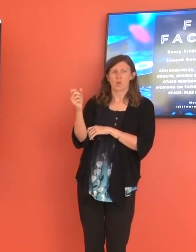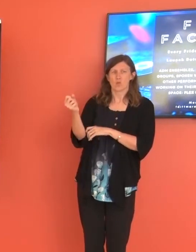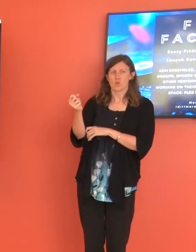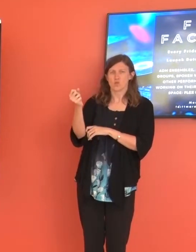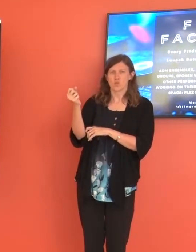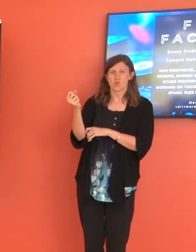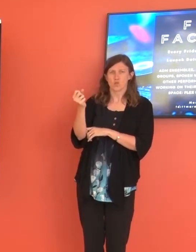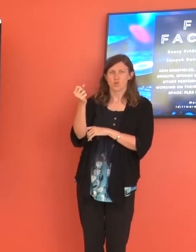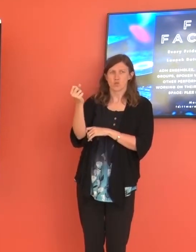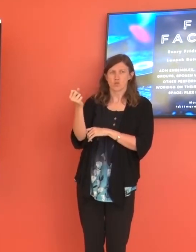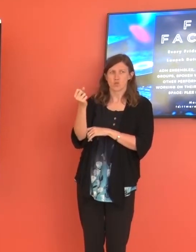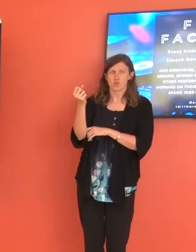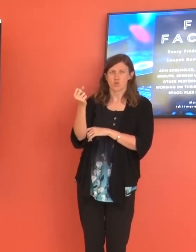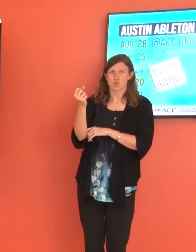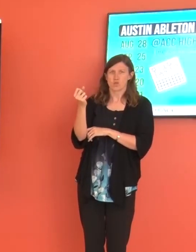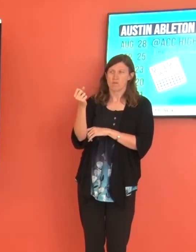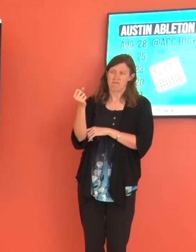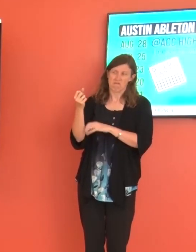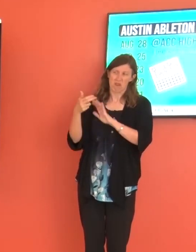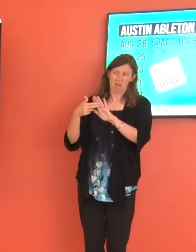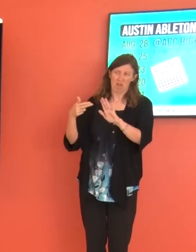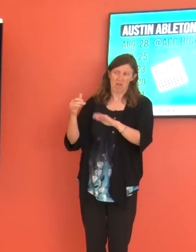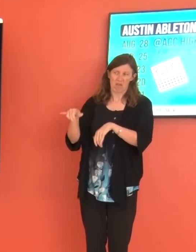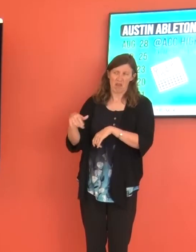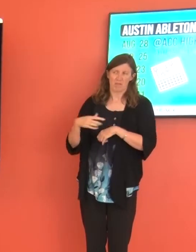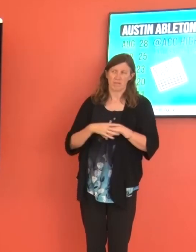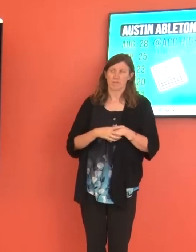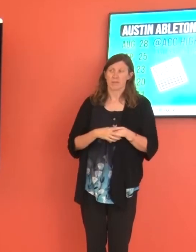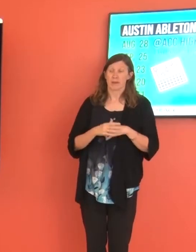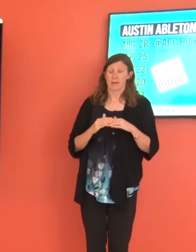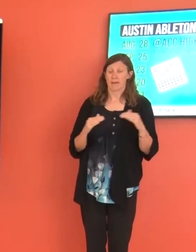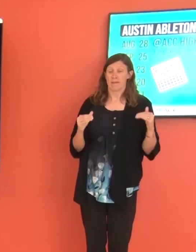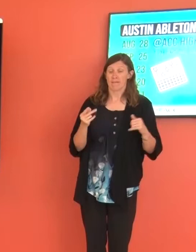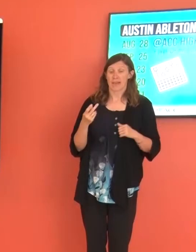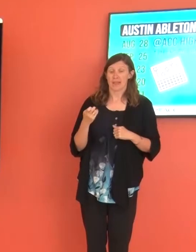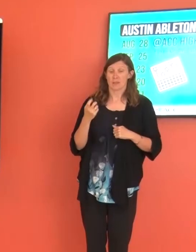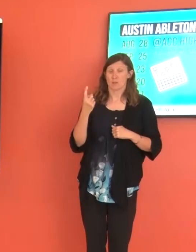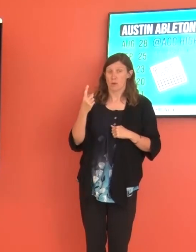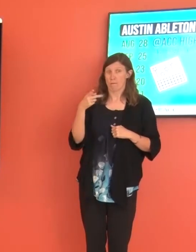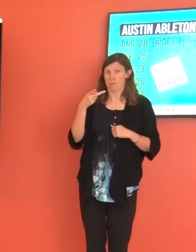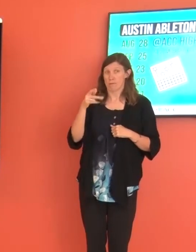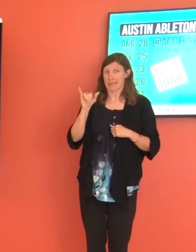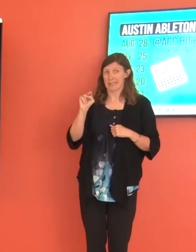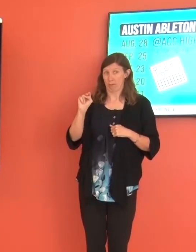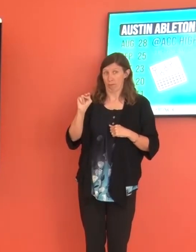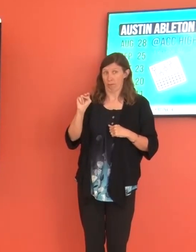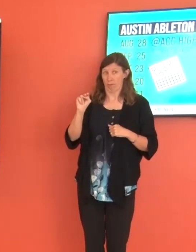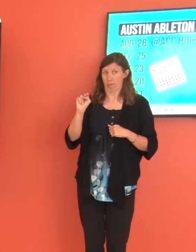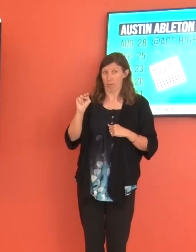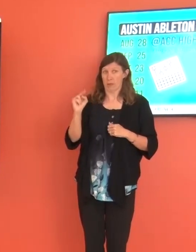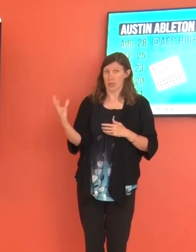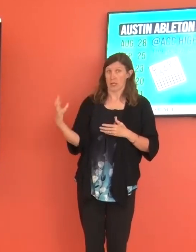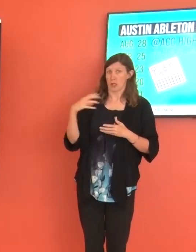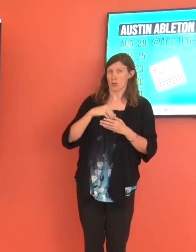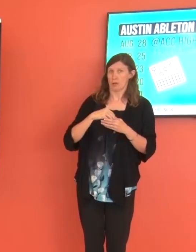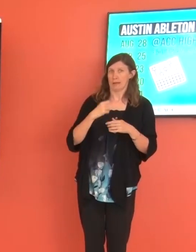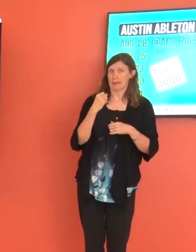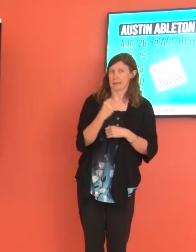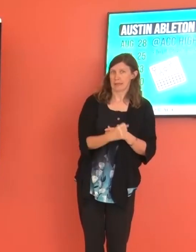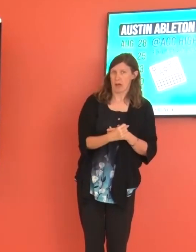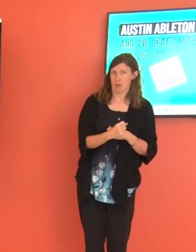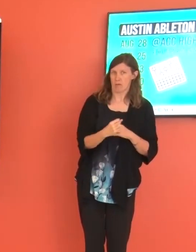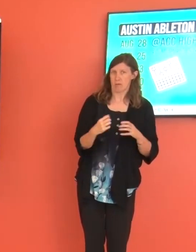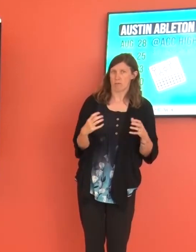is what I consider a land bank. So phase one of the Pinnacle campus is also included in the south